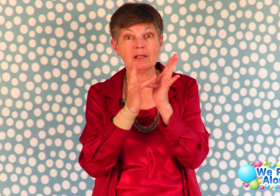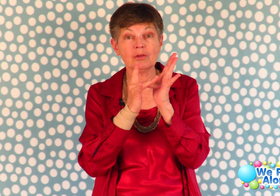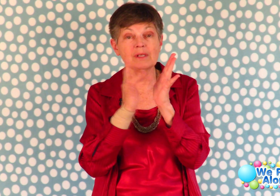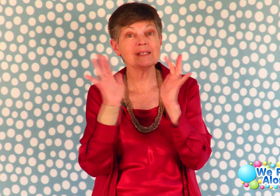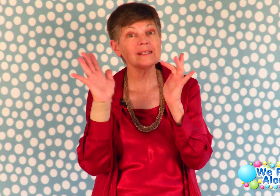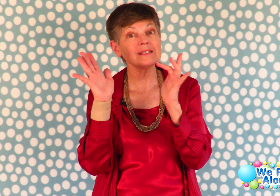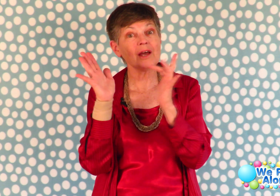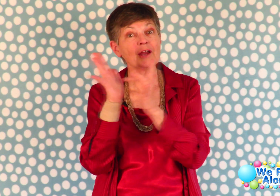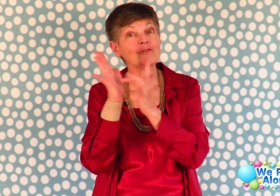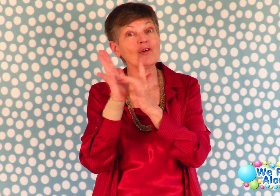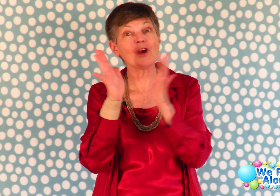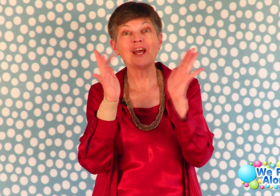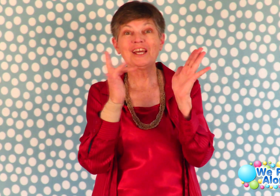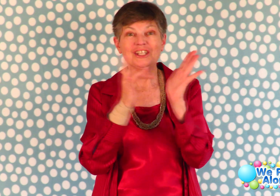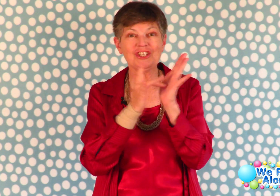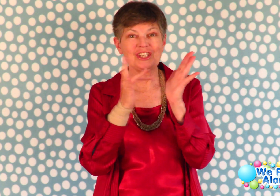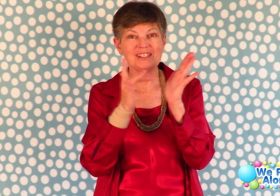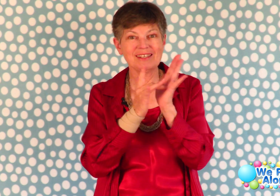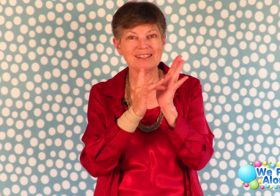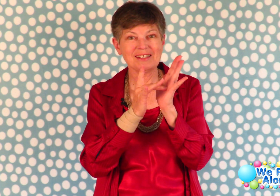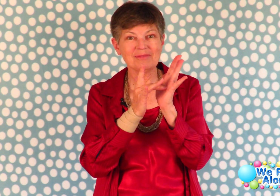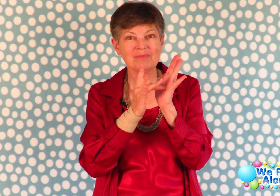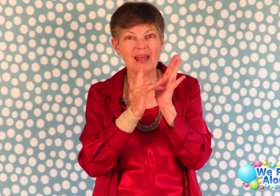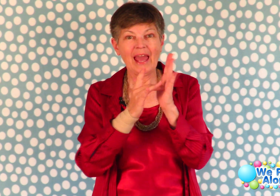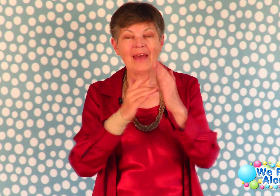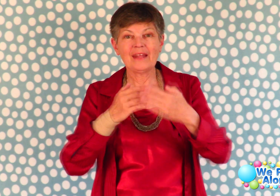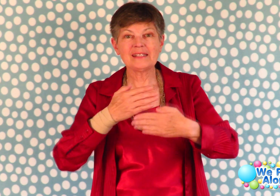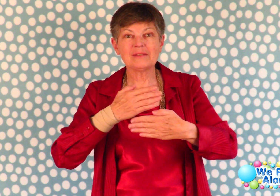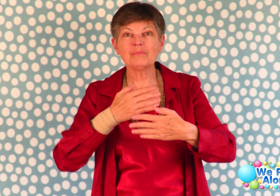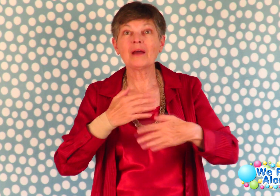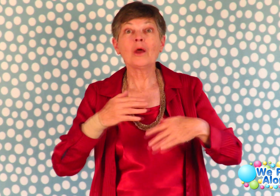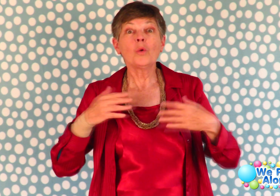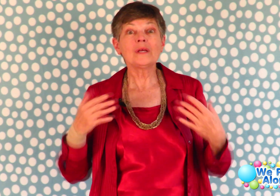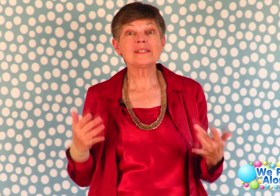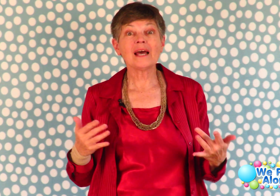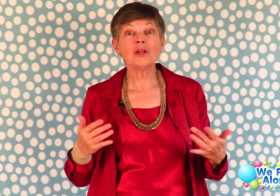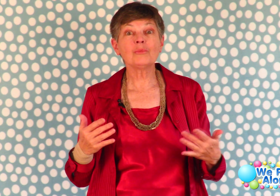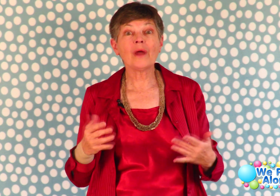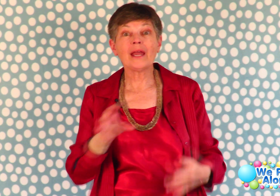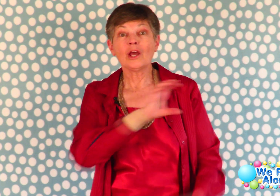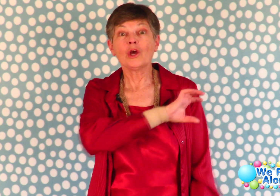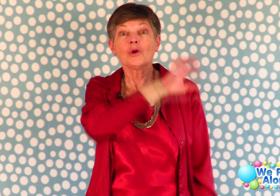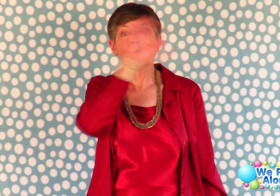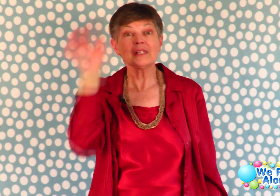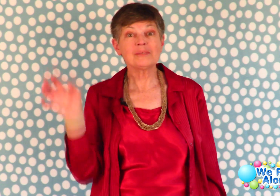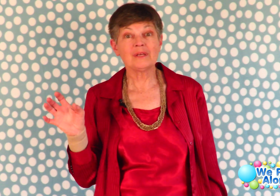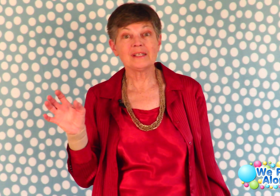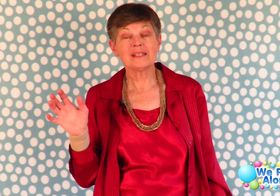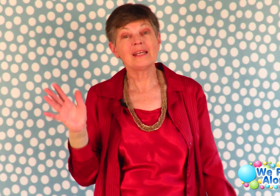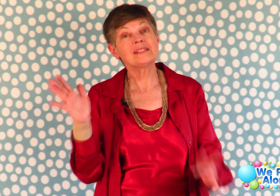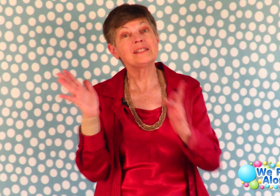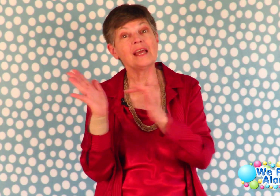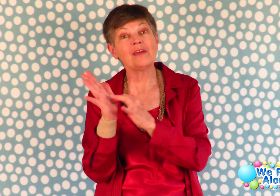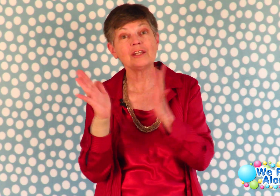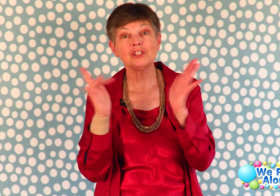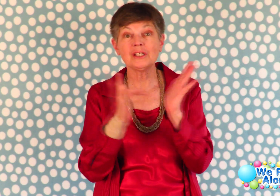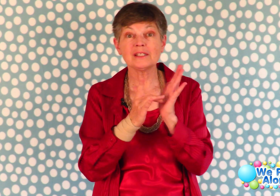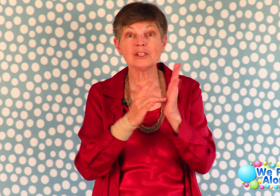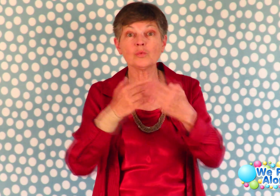So this is a sign for Jesus. And but we celebrate Christmas is the day that Jesus